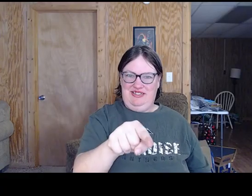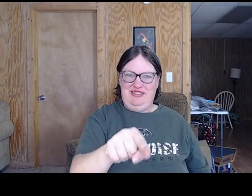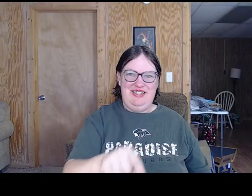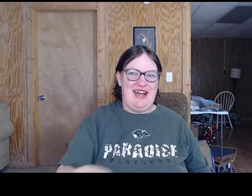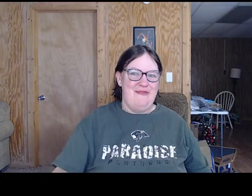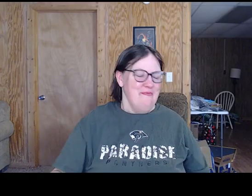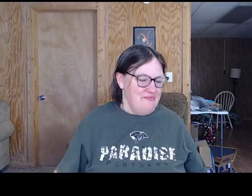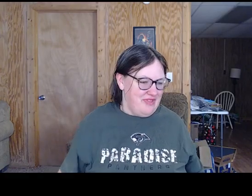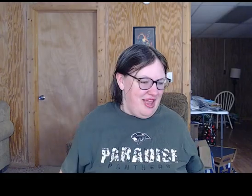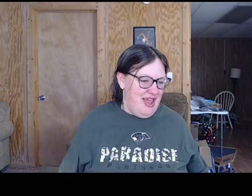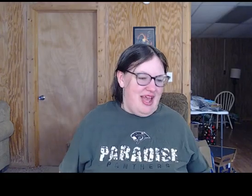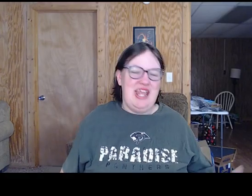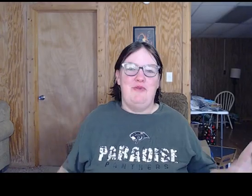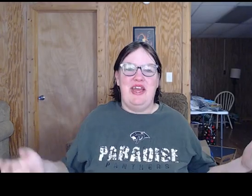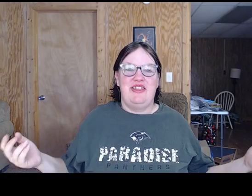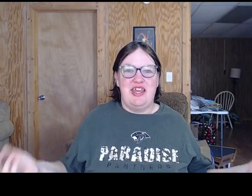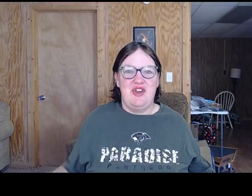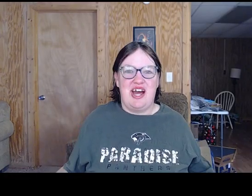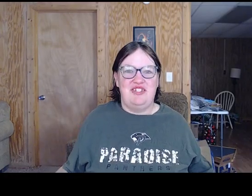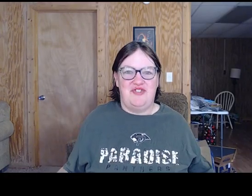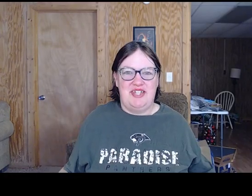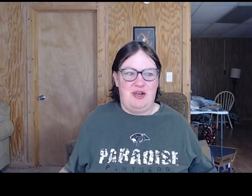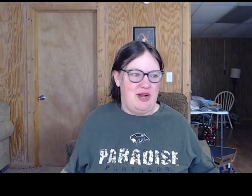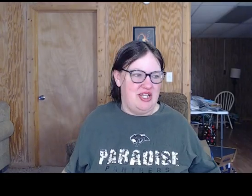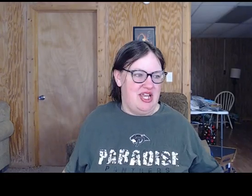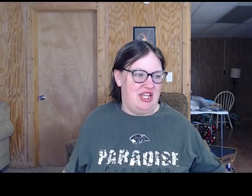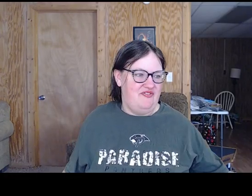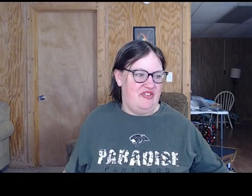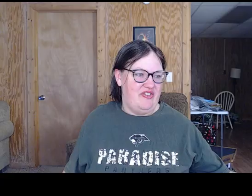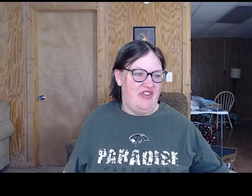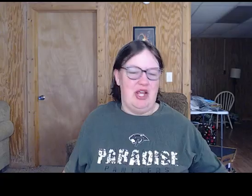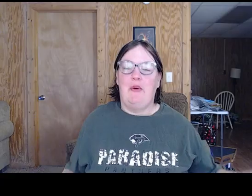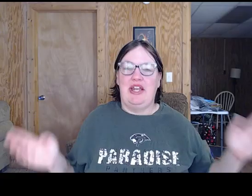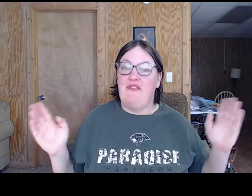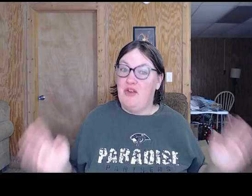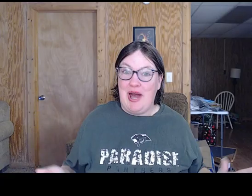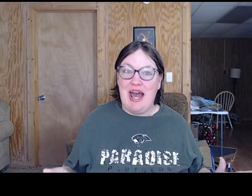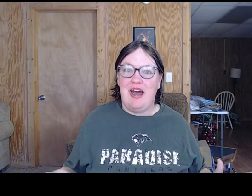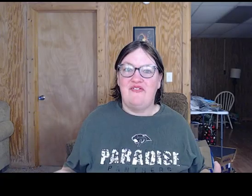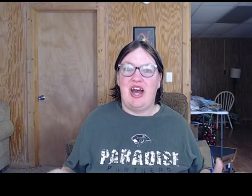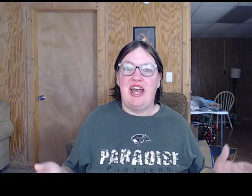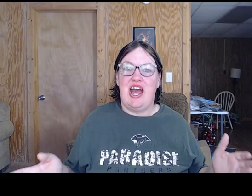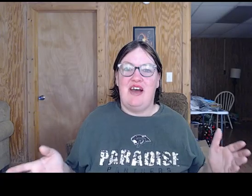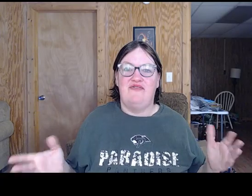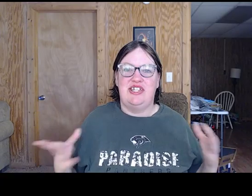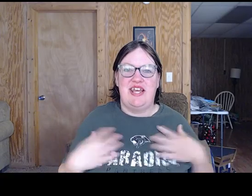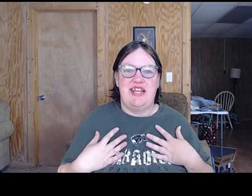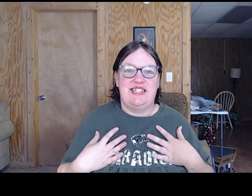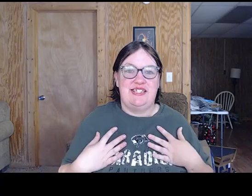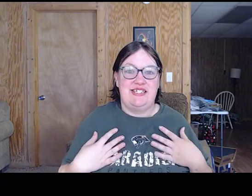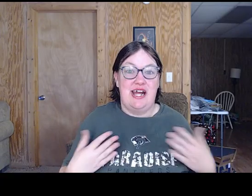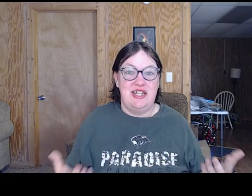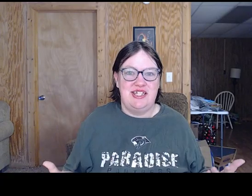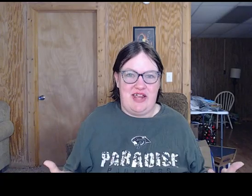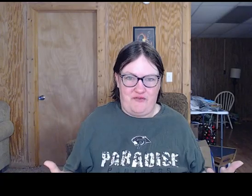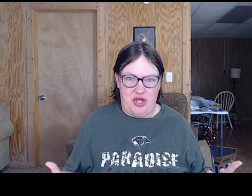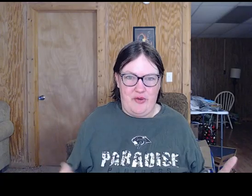Yeah. Anyway, thank you guys for sticking around to the end of the video. And if you have, I have today's sign of the day for you, and